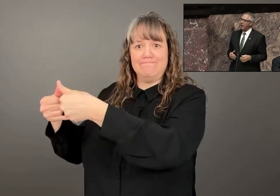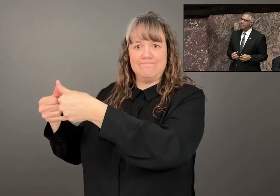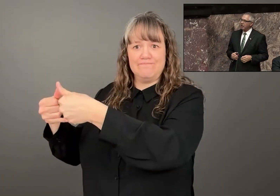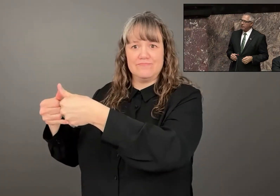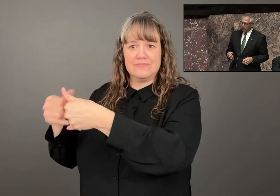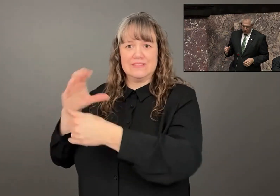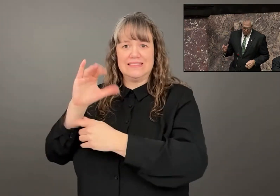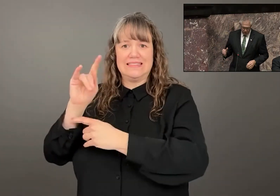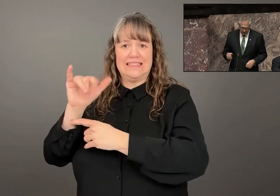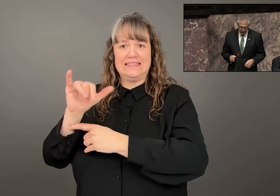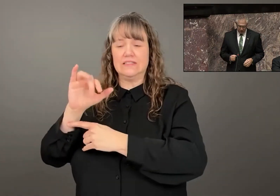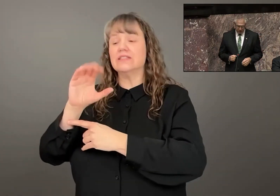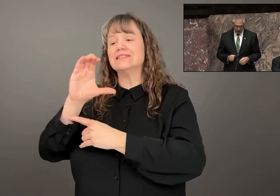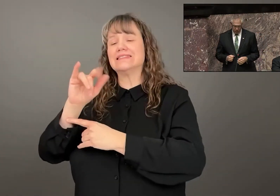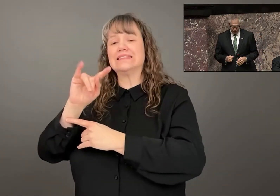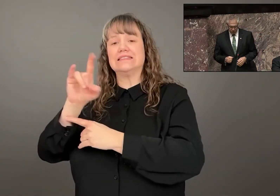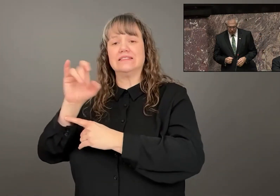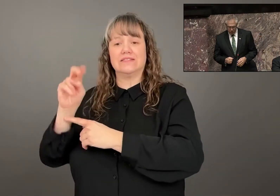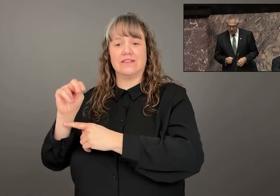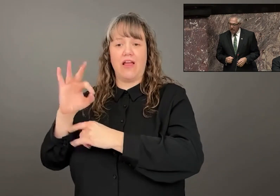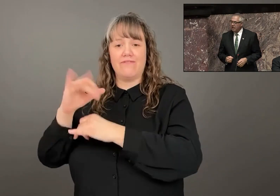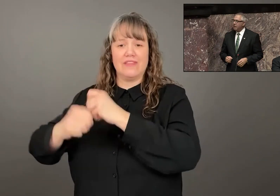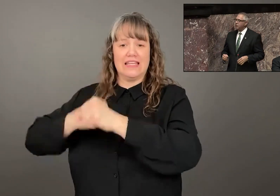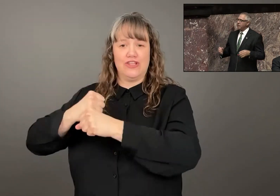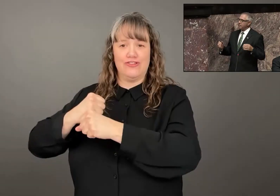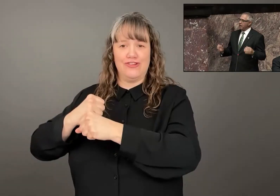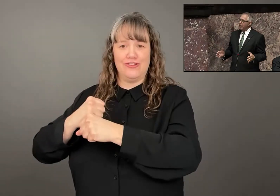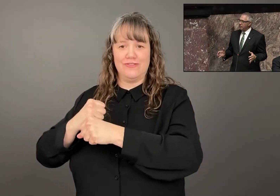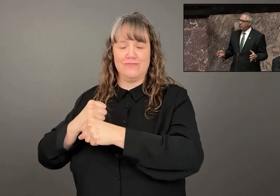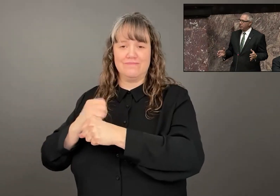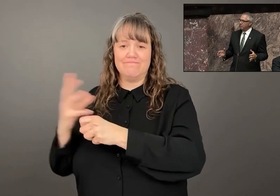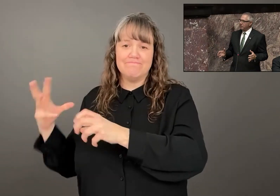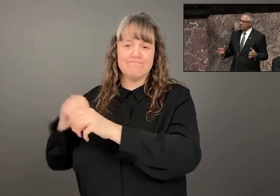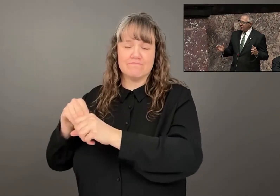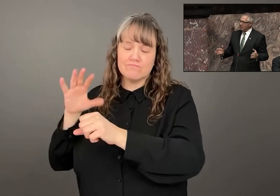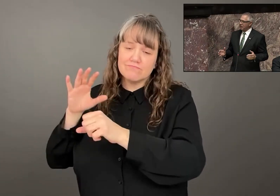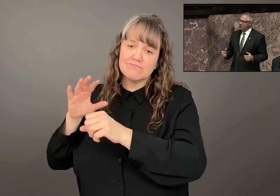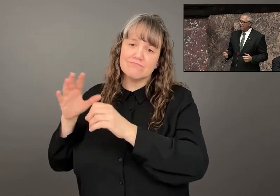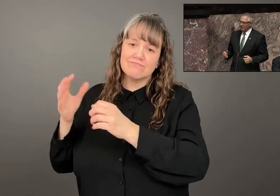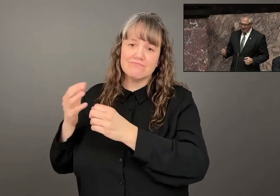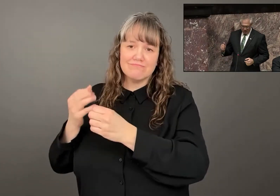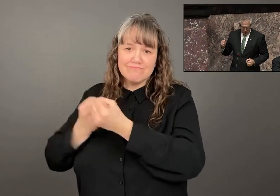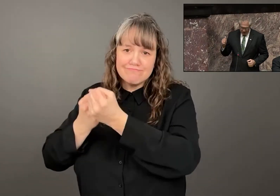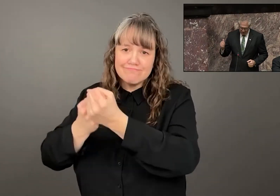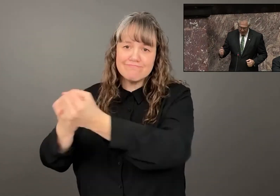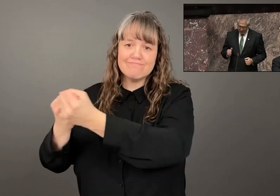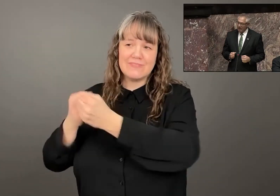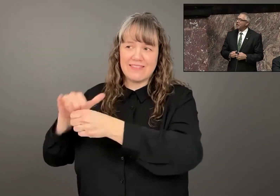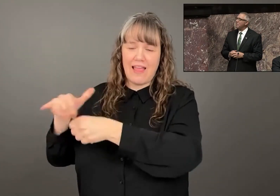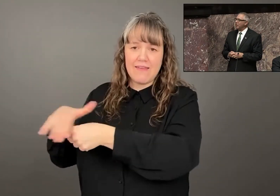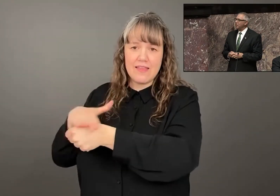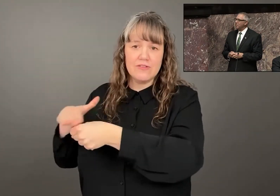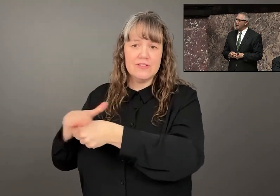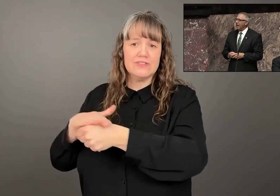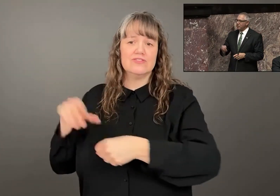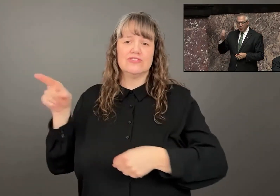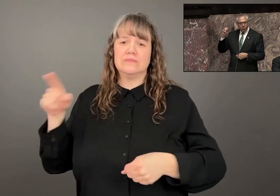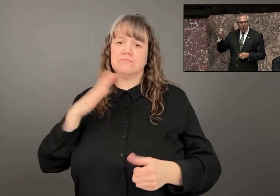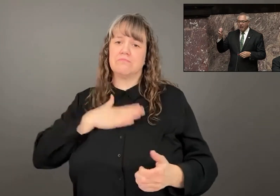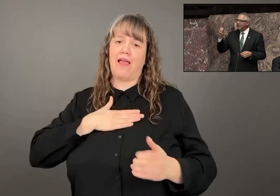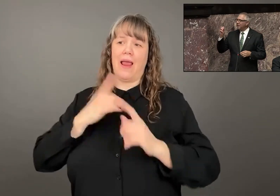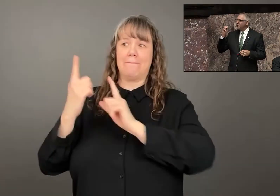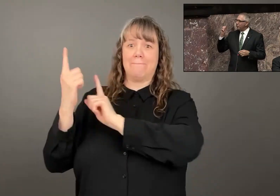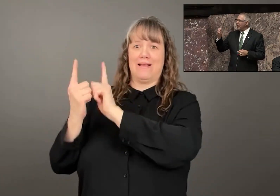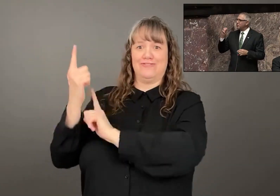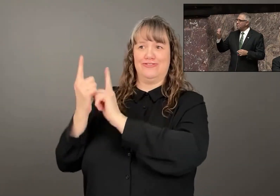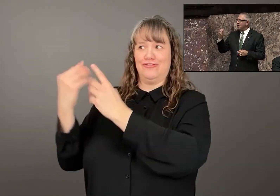fierce advocate for all things Caribou-Chilcotin. She is my mentor, Mr. Speaker. She is like a mother to me, and she